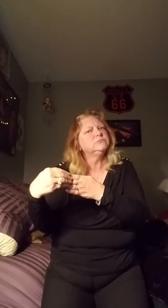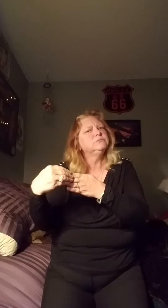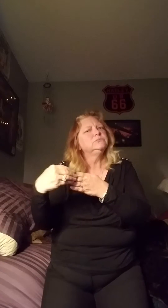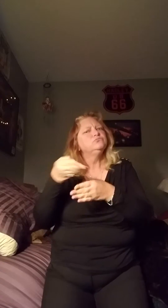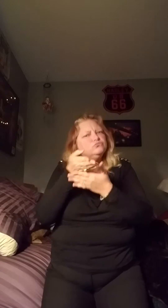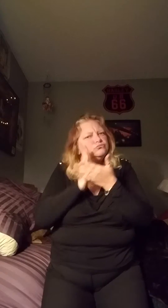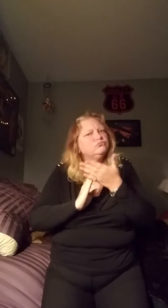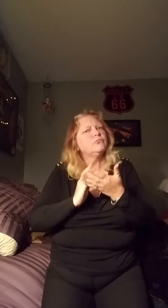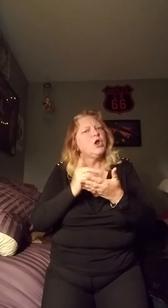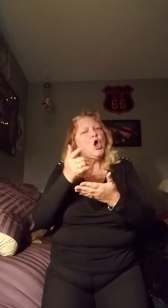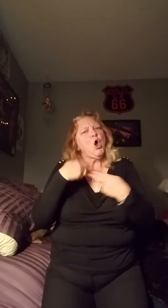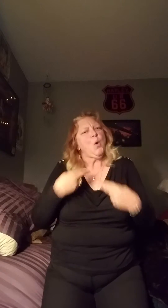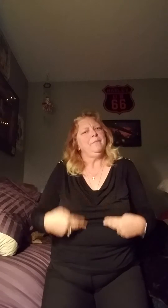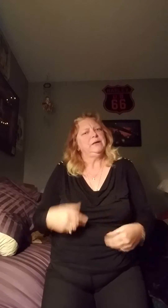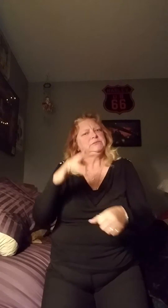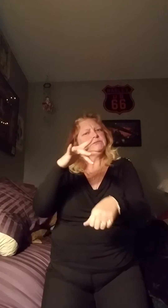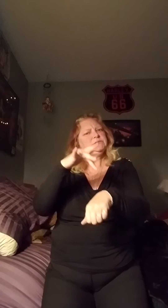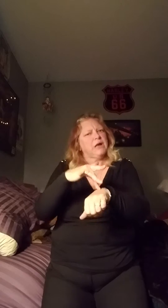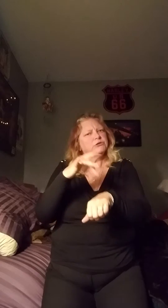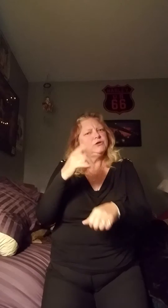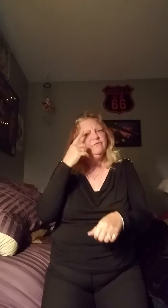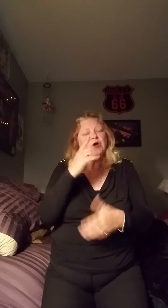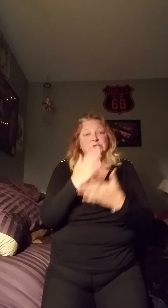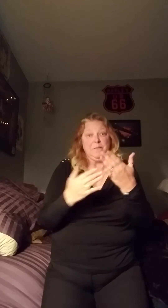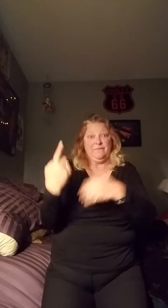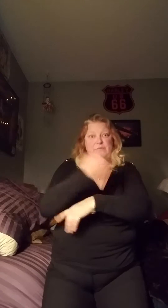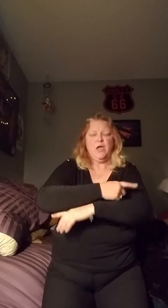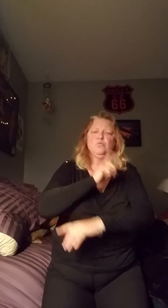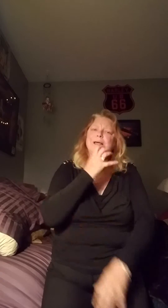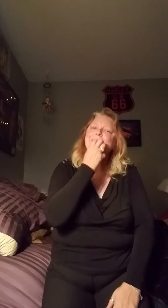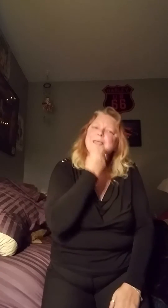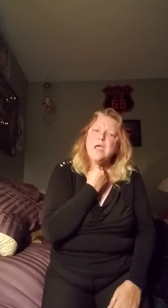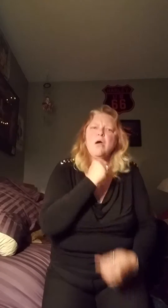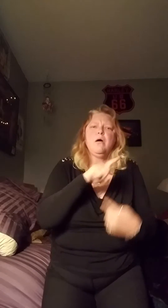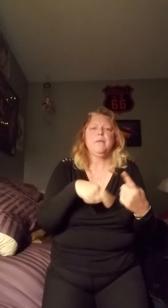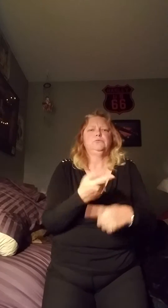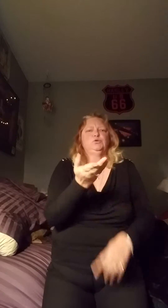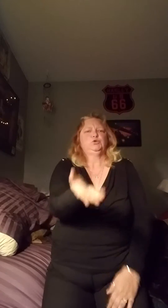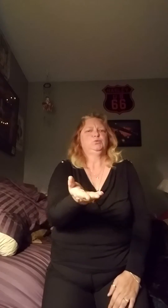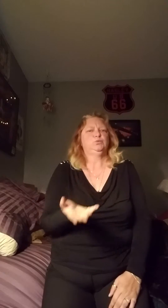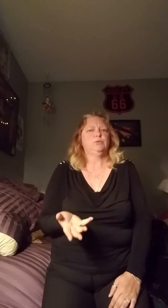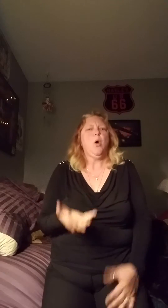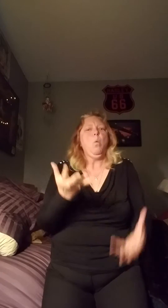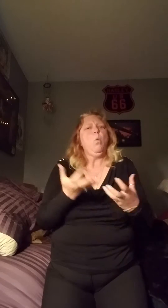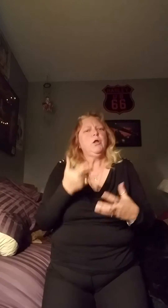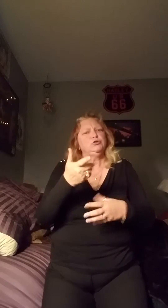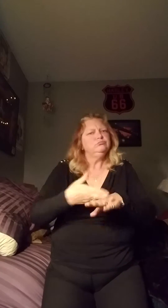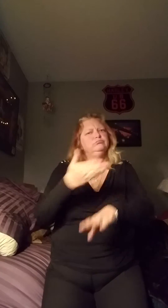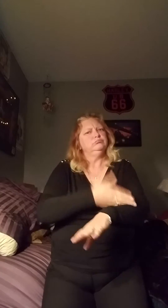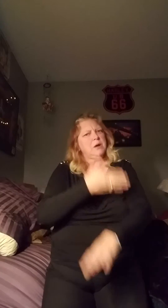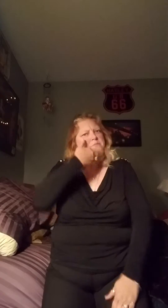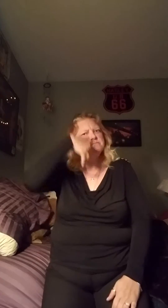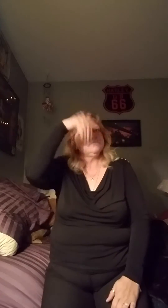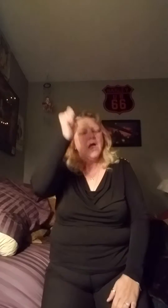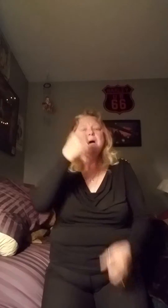have somebody who for at least some of the day really cares about you and wants you to be better. And that can make a huge difference.